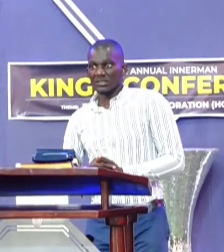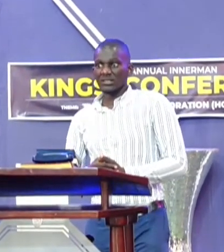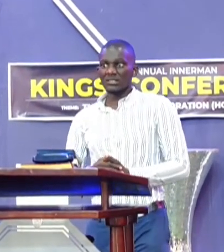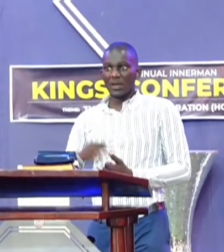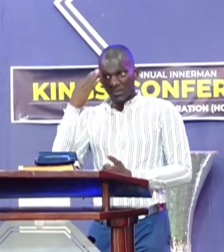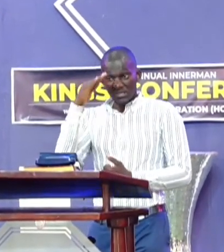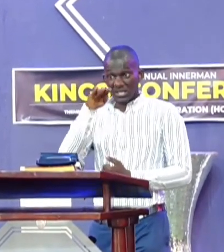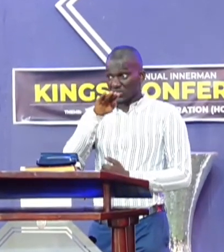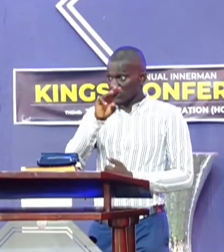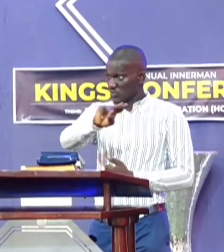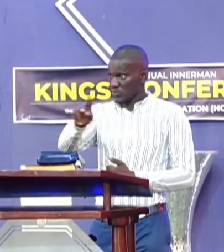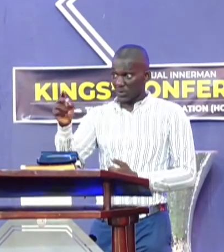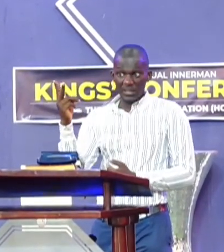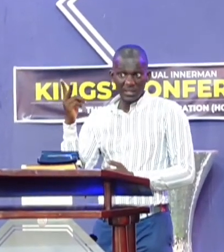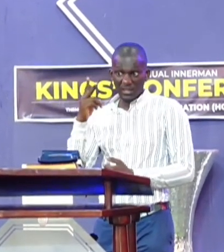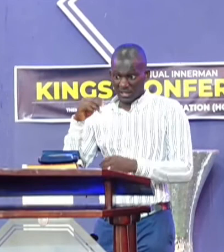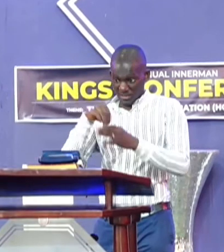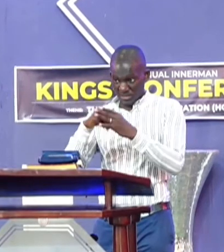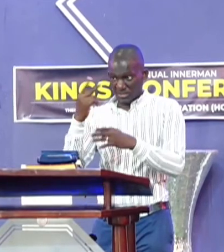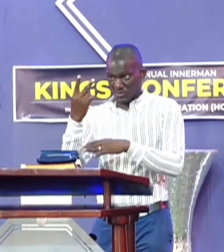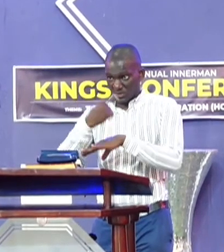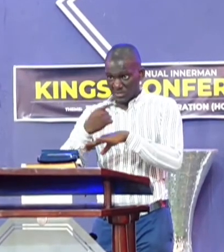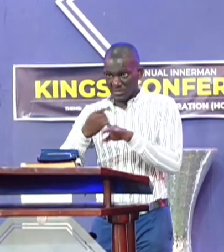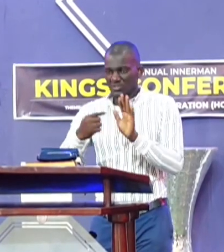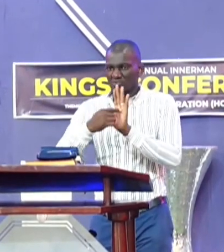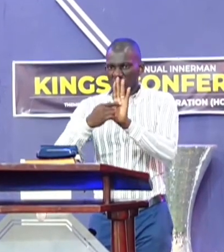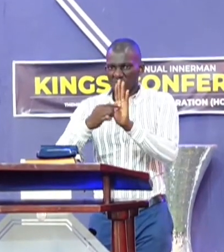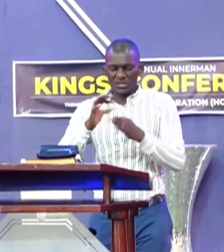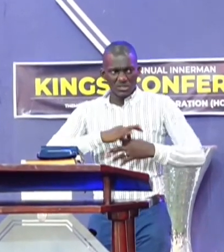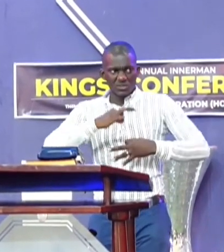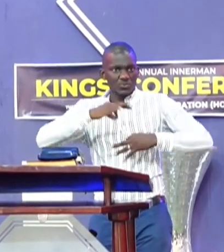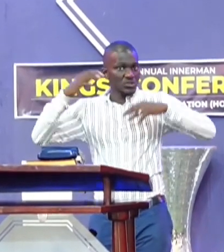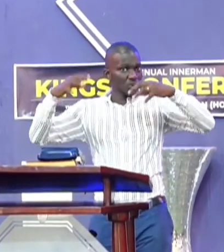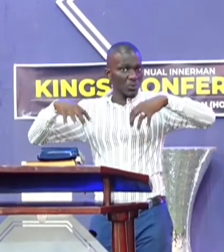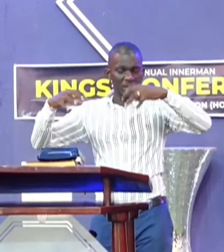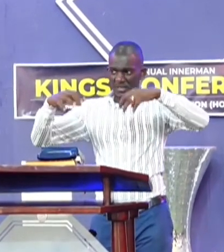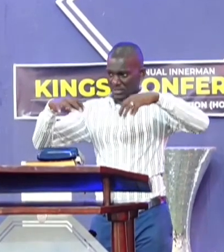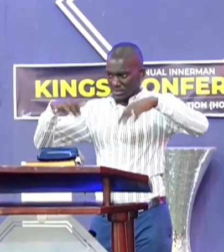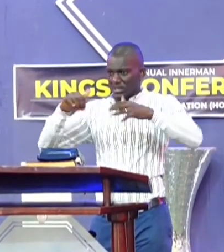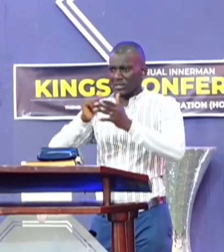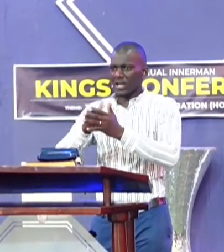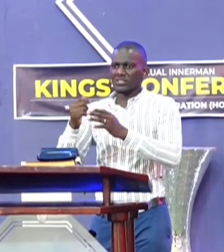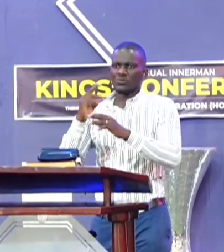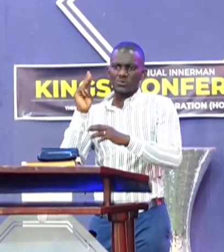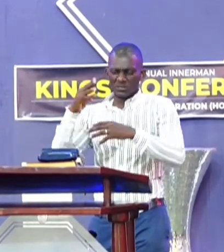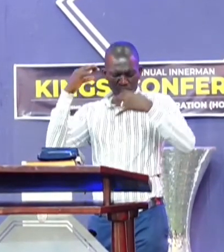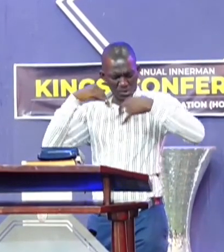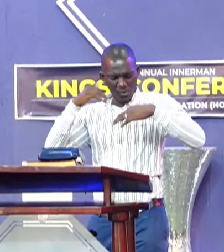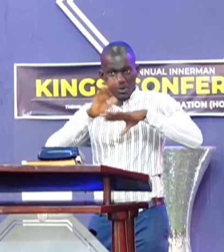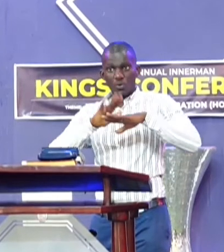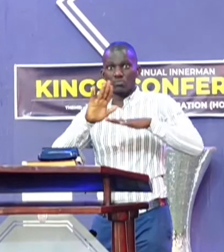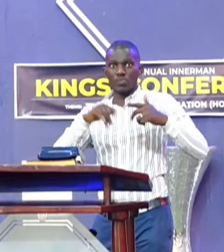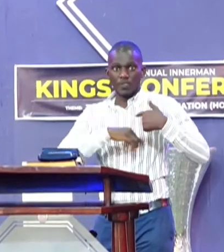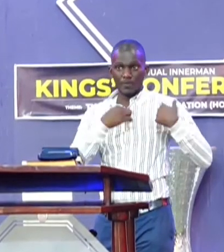the message you'll hear in this today, it is a sign of the spiritual realm that is going to